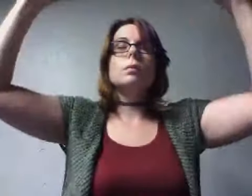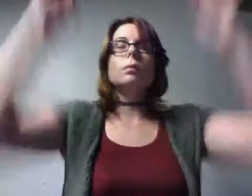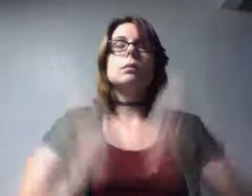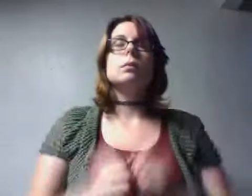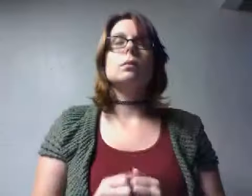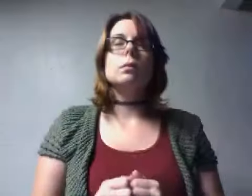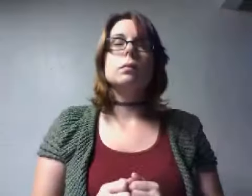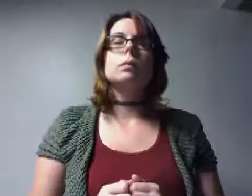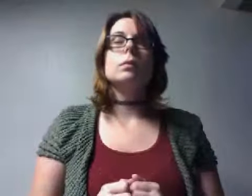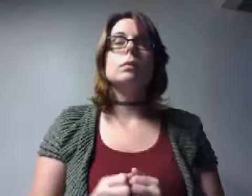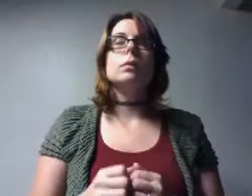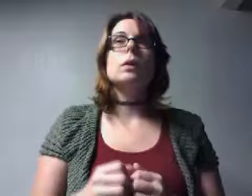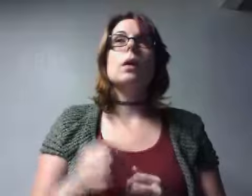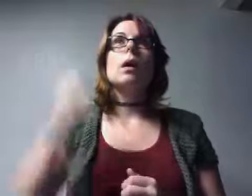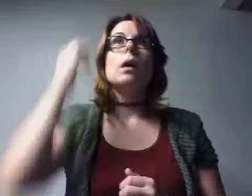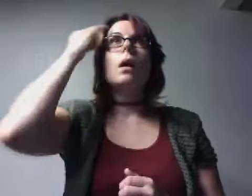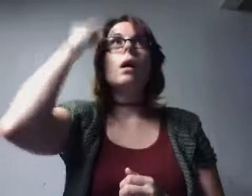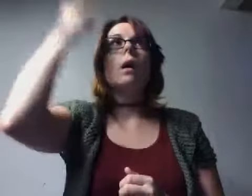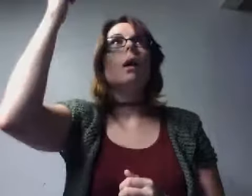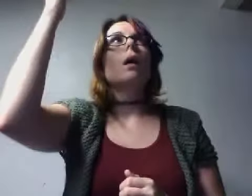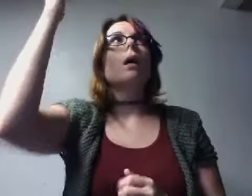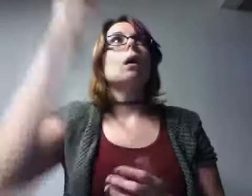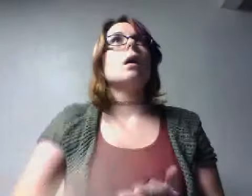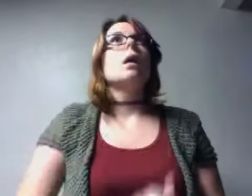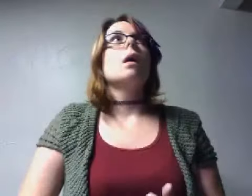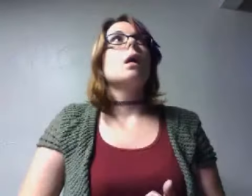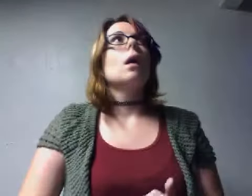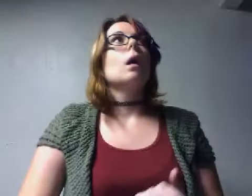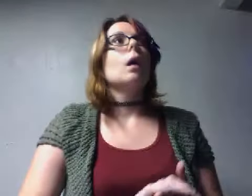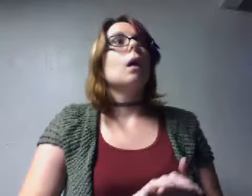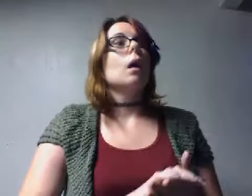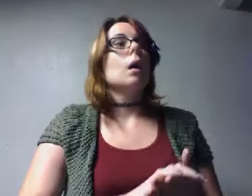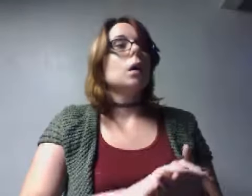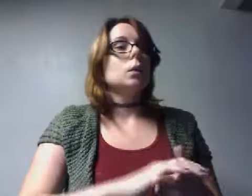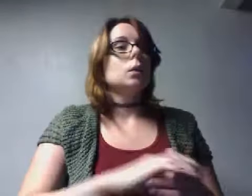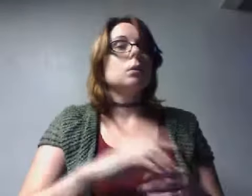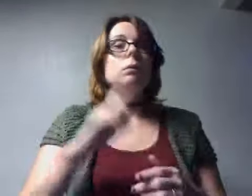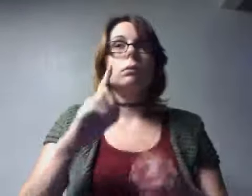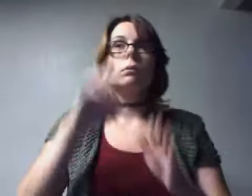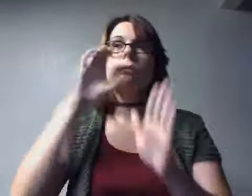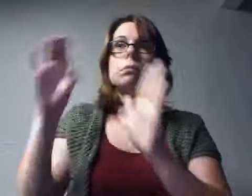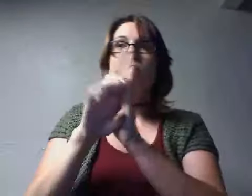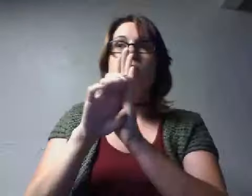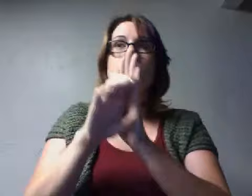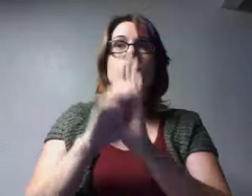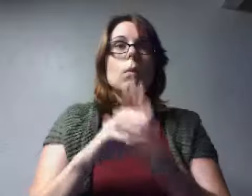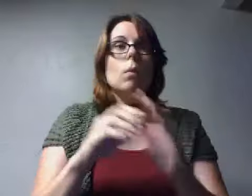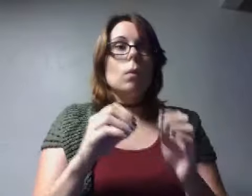it ignites an idea of going either from a series or just an image by itself. And so I love to listen to music to